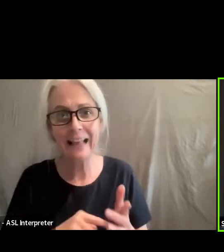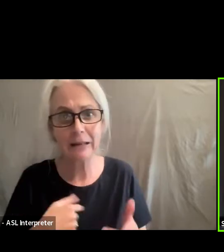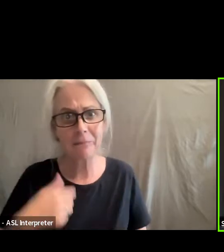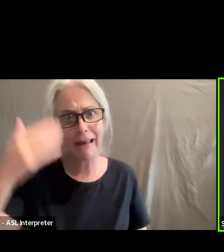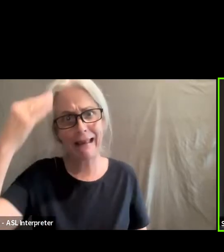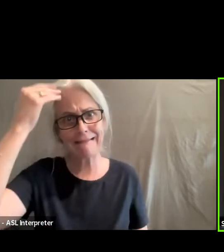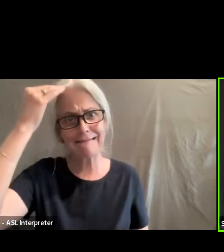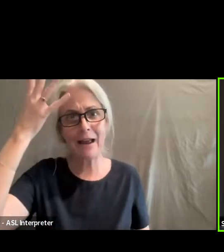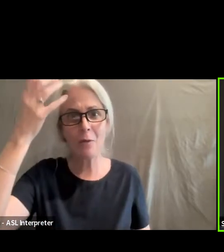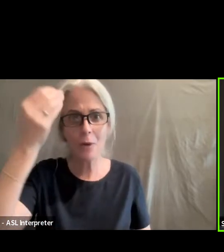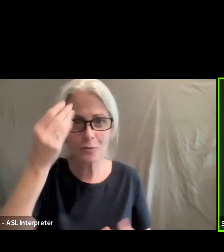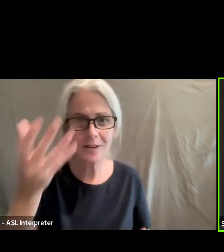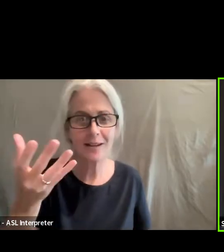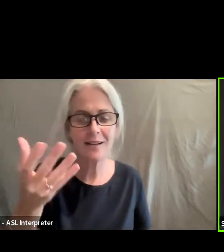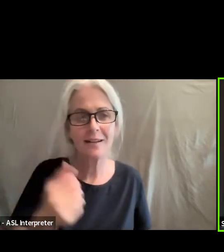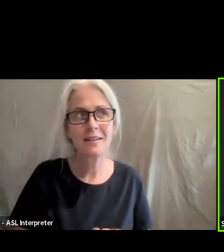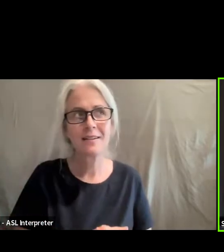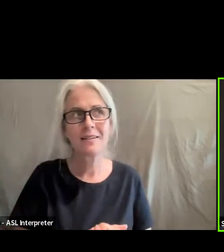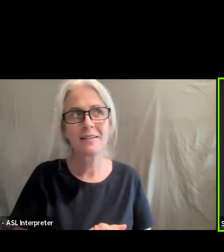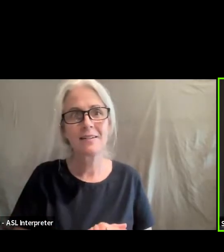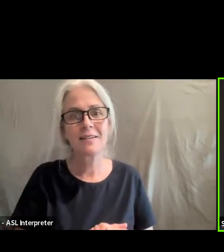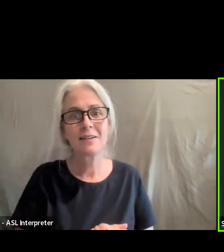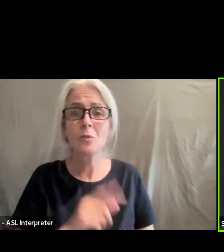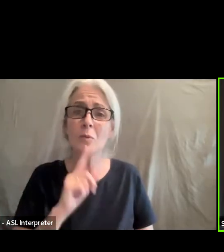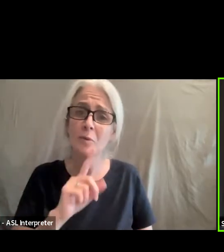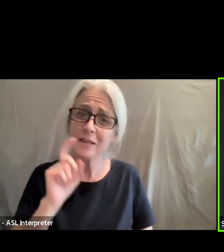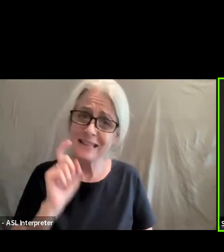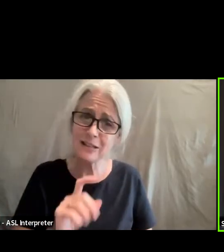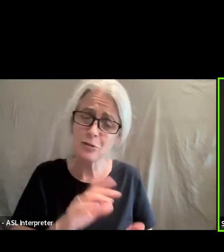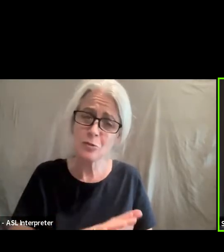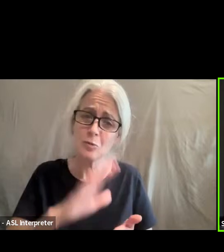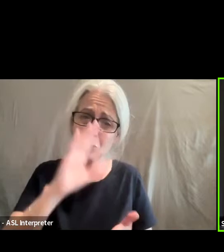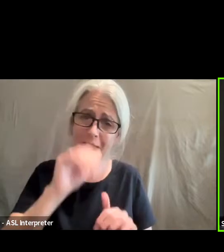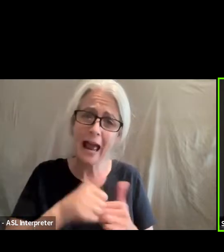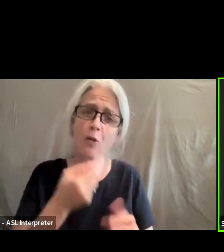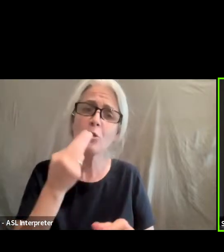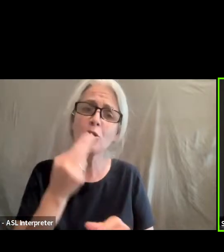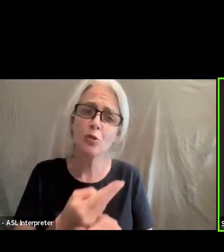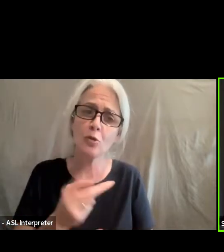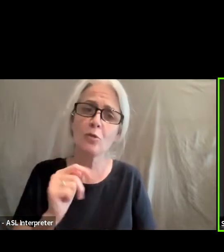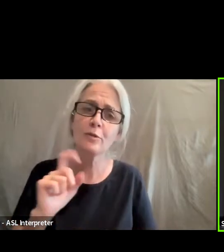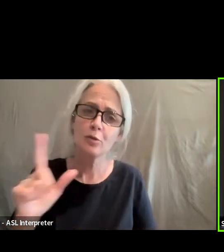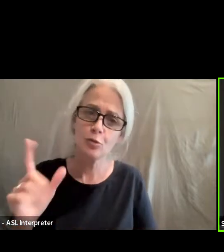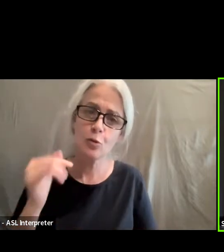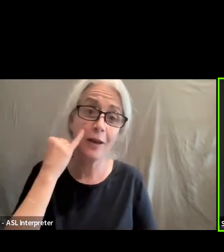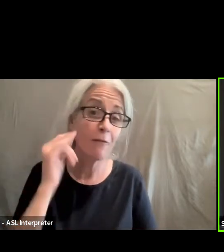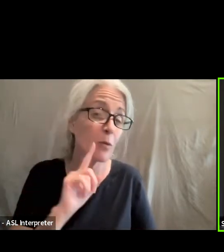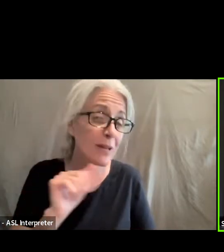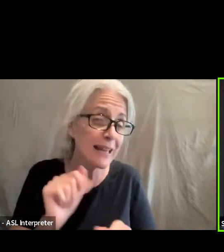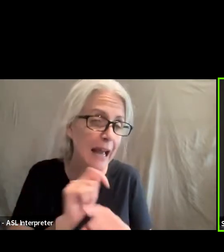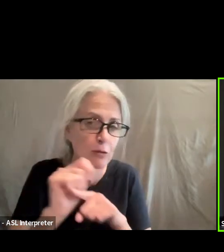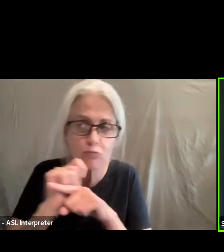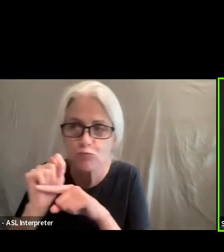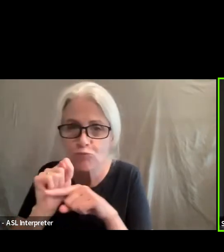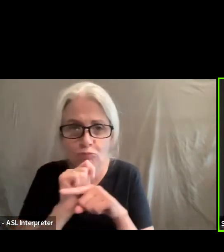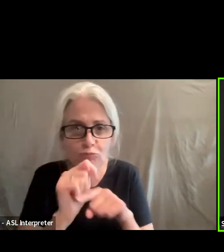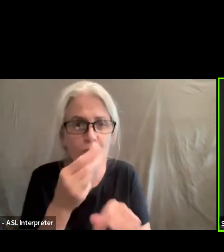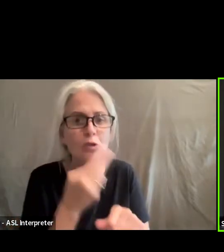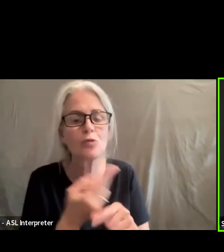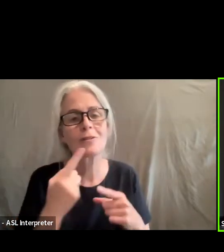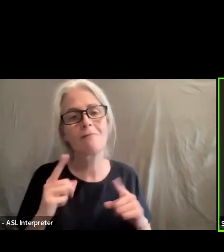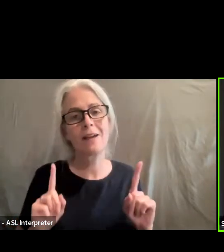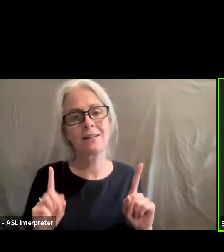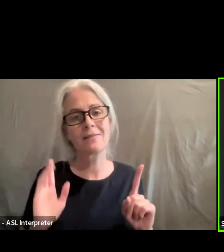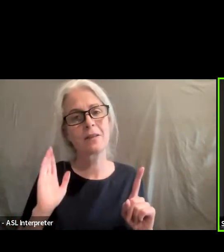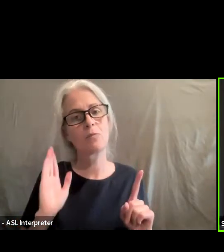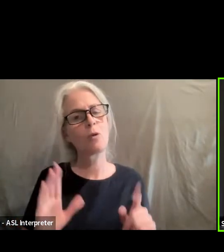head to say, we really need to learn how to use the tool. And if we really can train everybody to really use it effectively, it